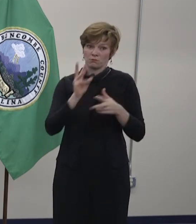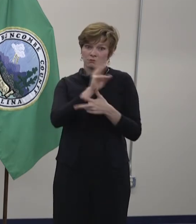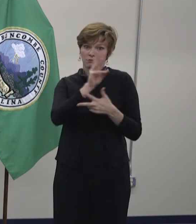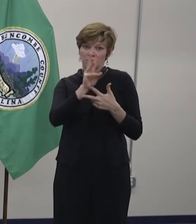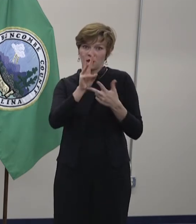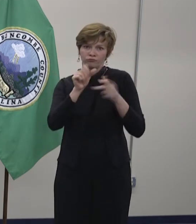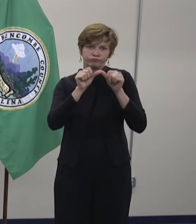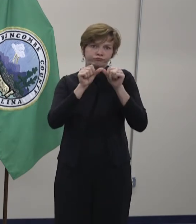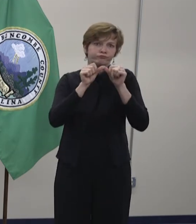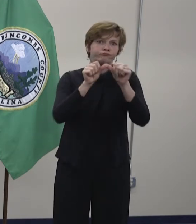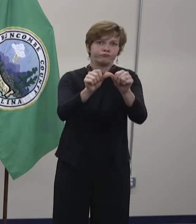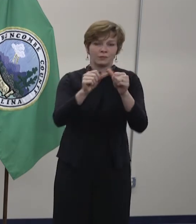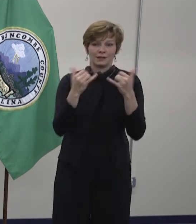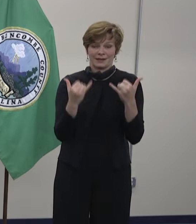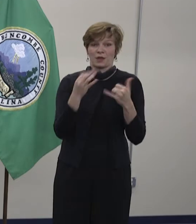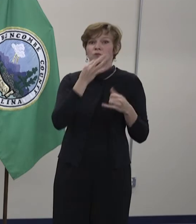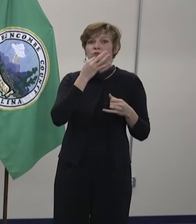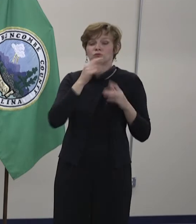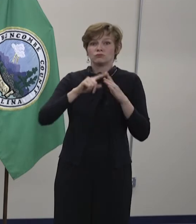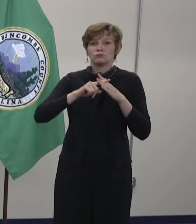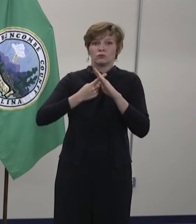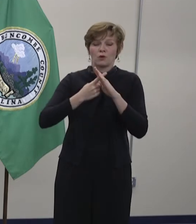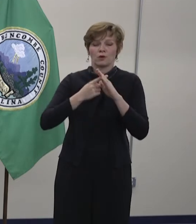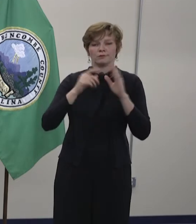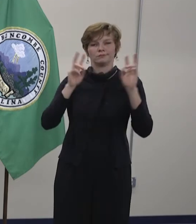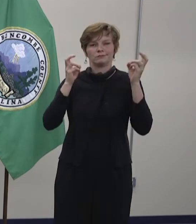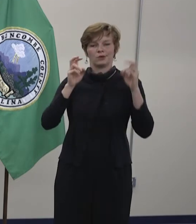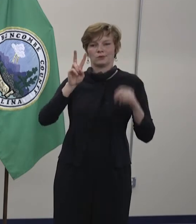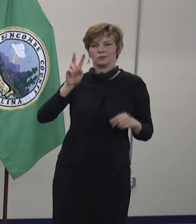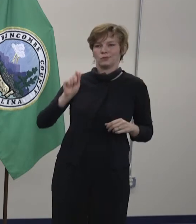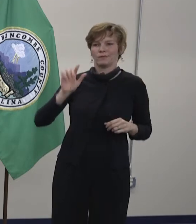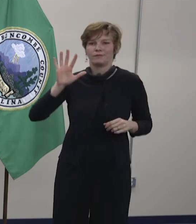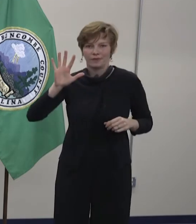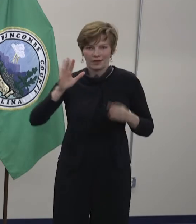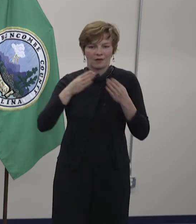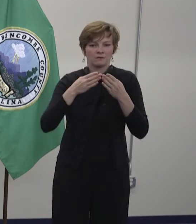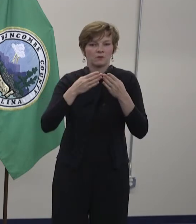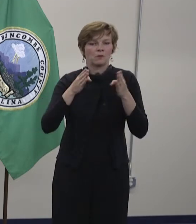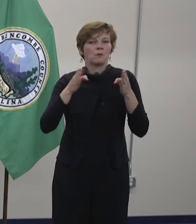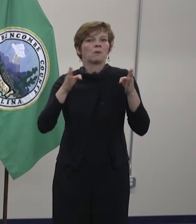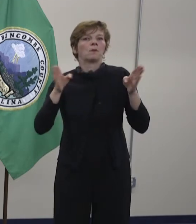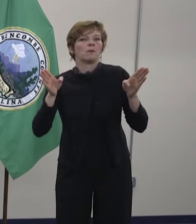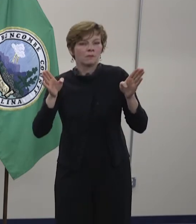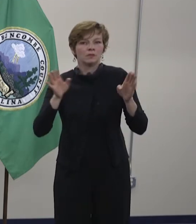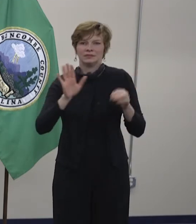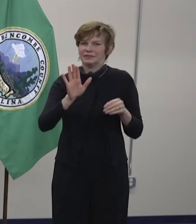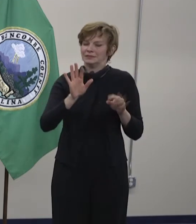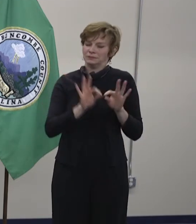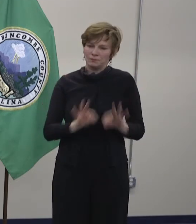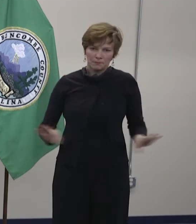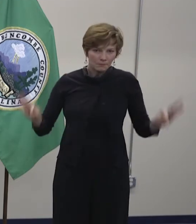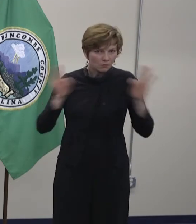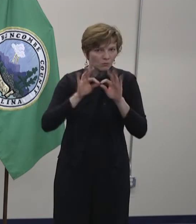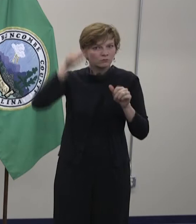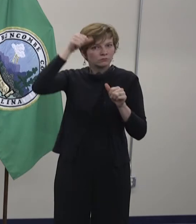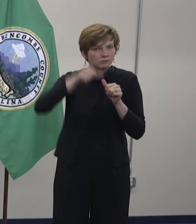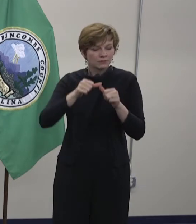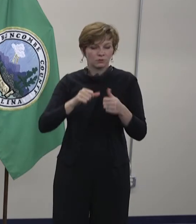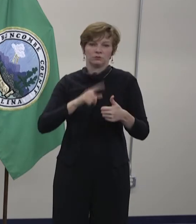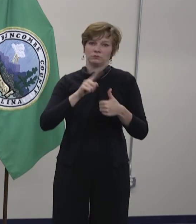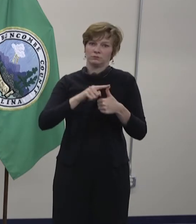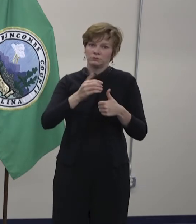lifted and we find ourselves moving around a bit more, it is so very important to remember to wear your face